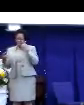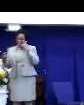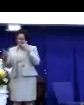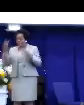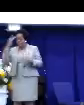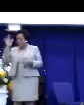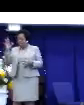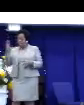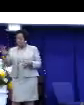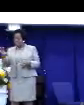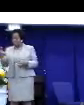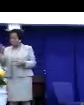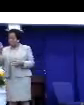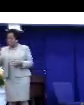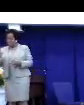power.